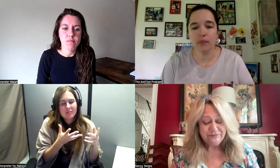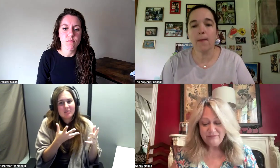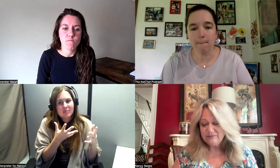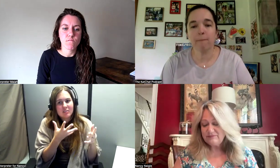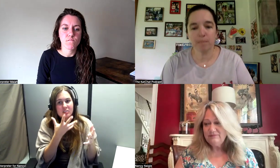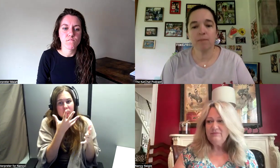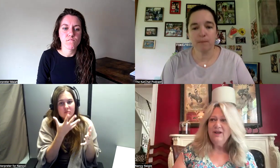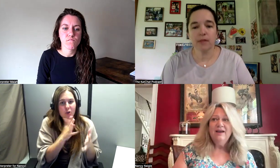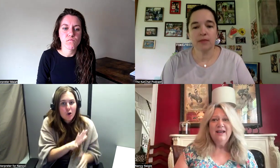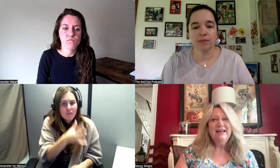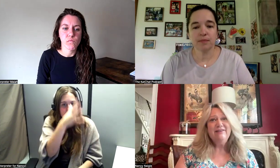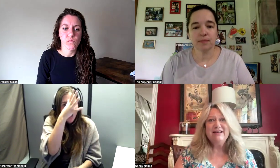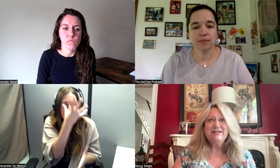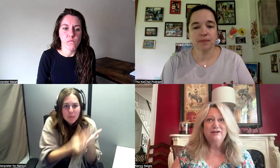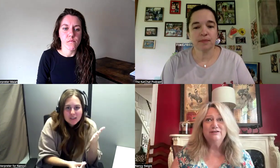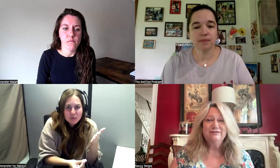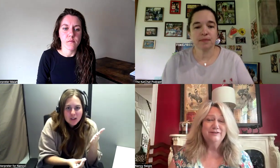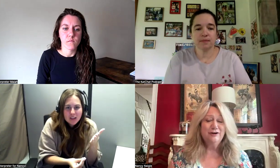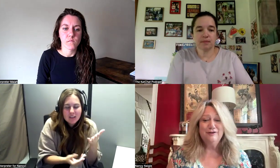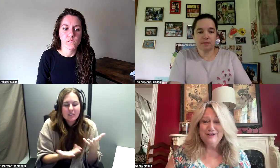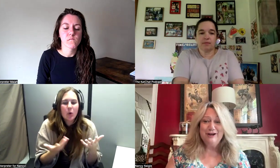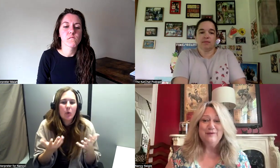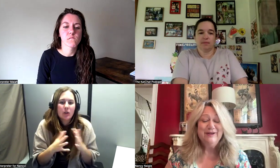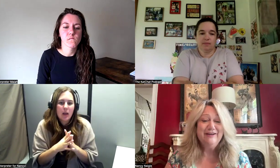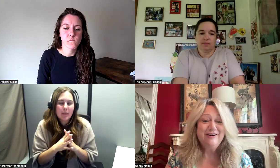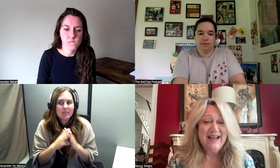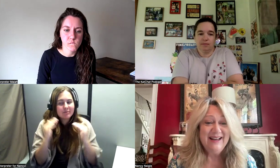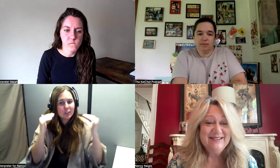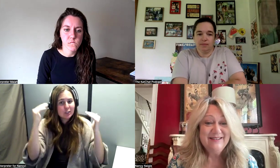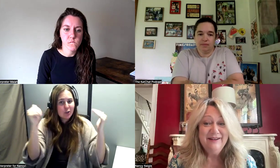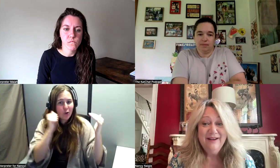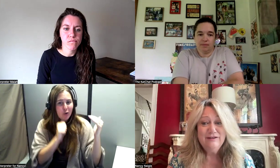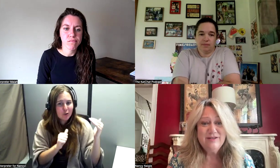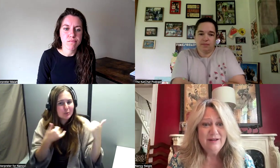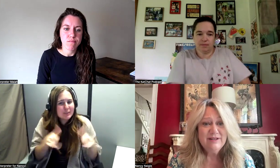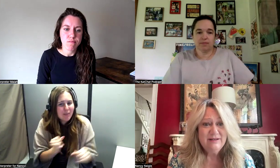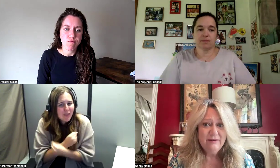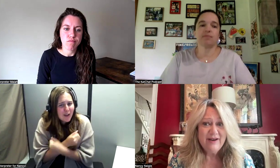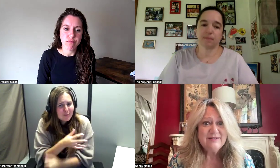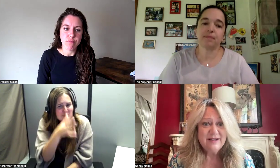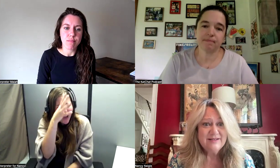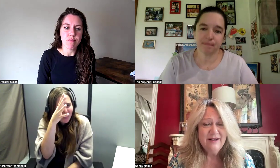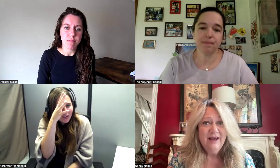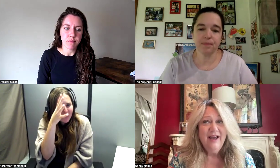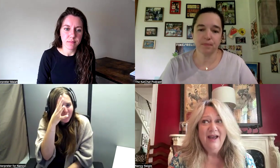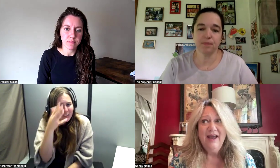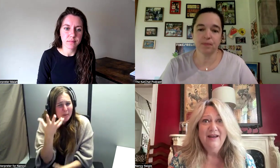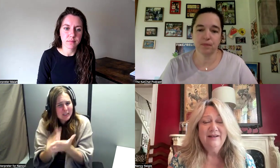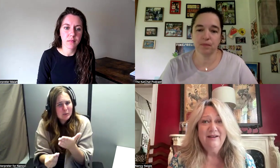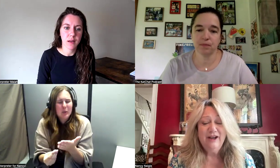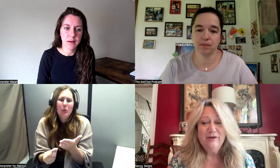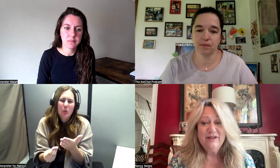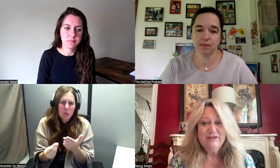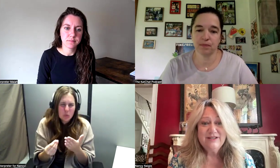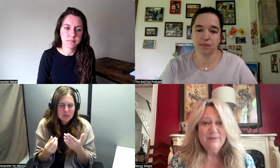right? And even as adult girls, we love our daddies, and losing them affects us.